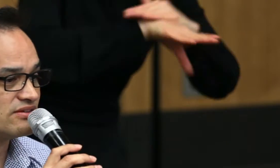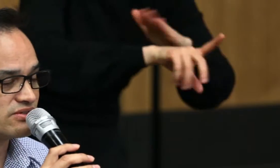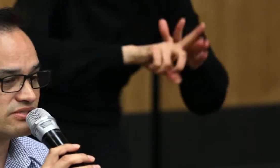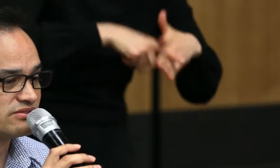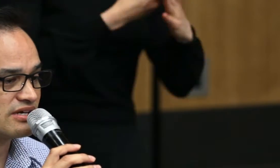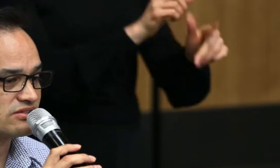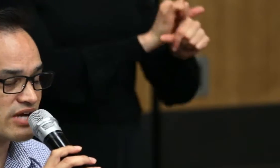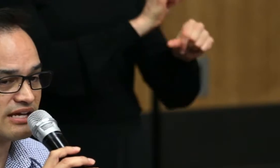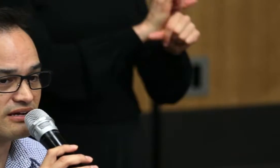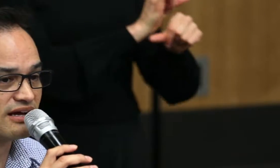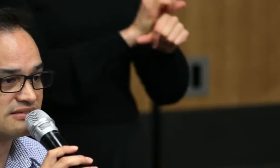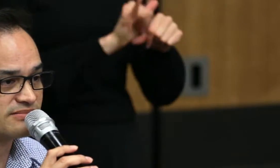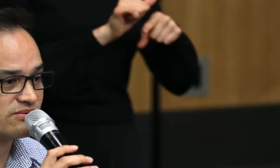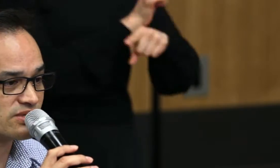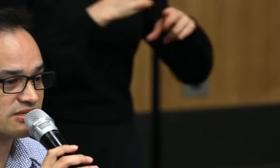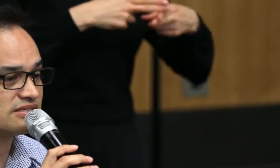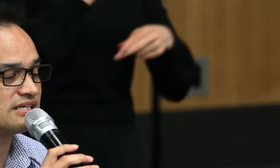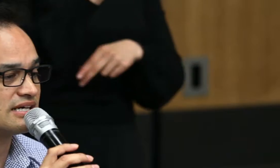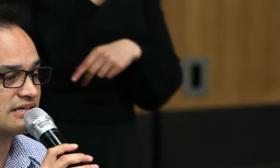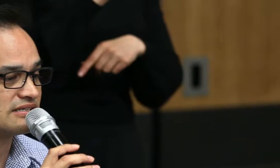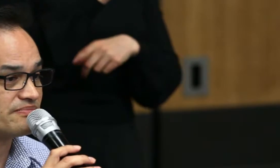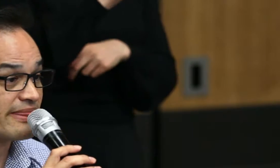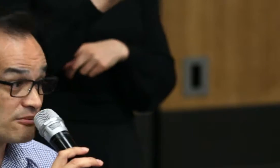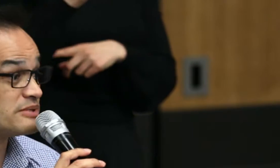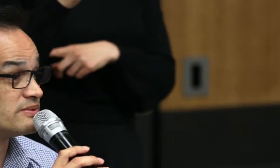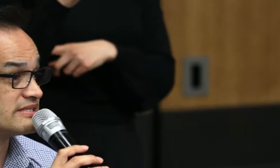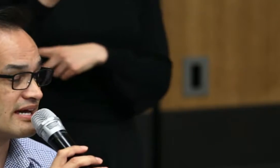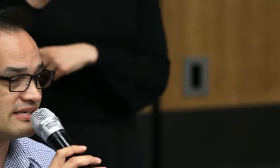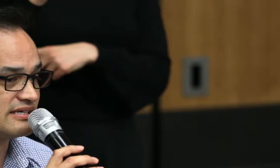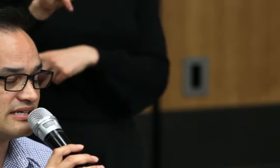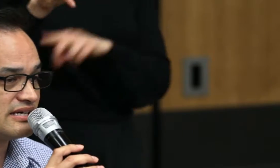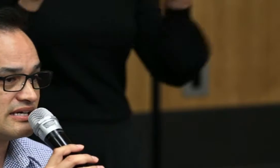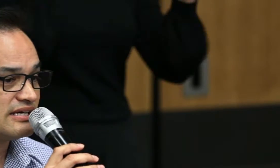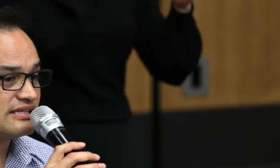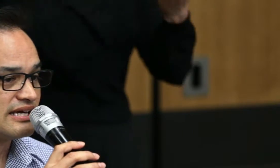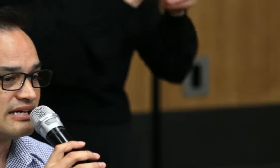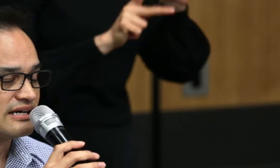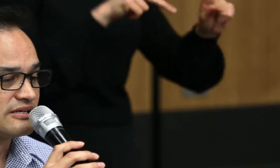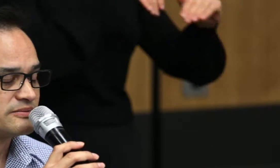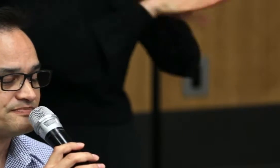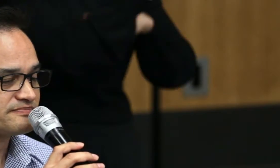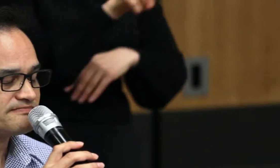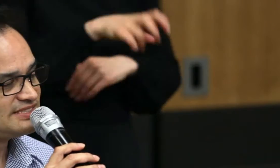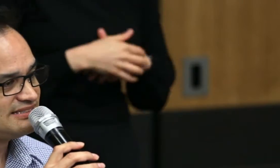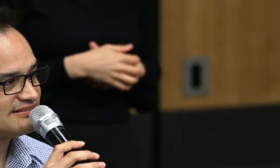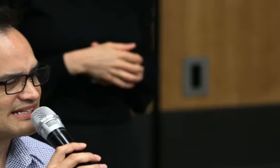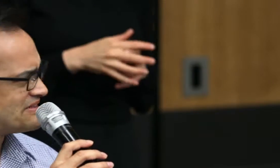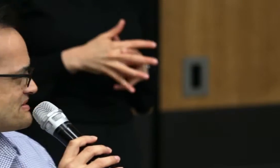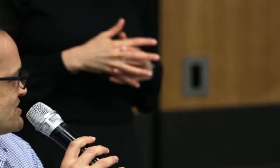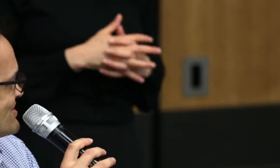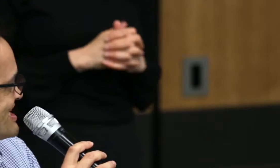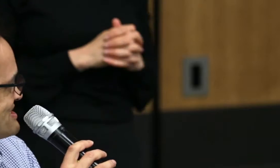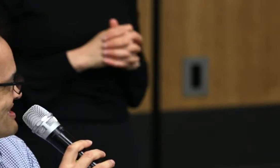guess. And so this training called Autism at Work helps people with that. They